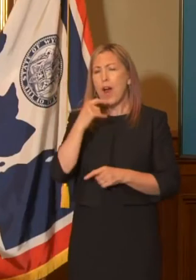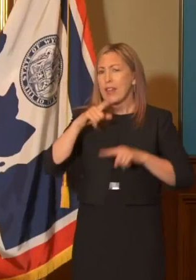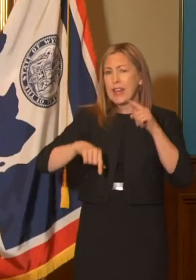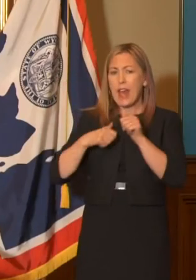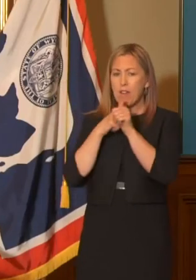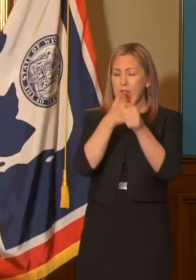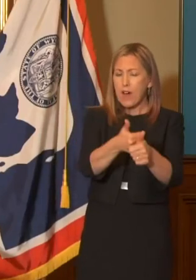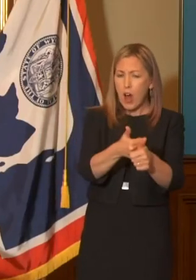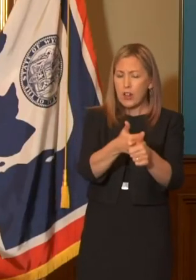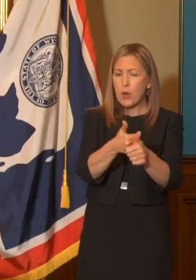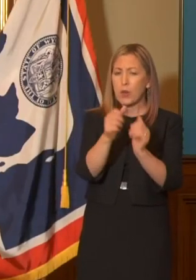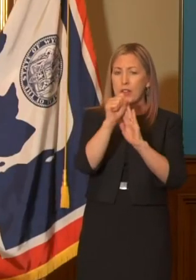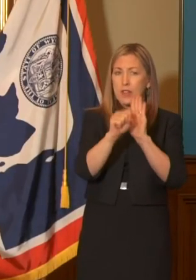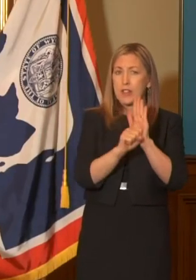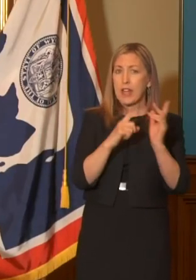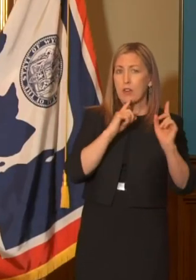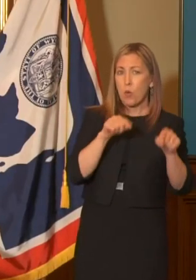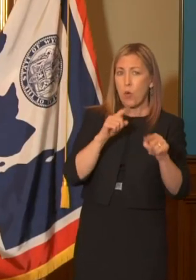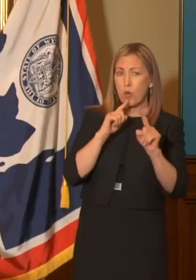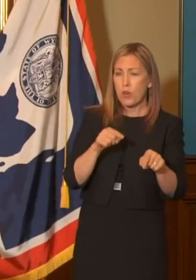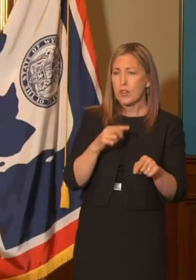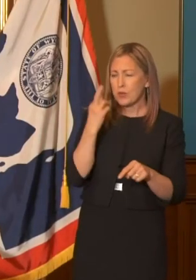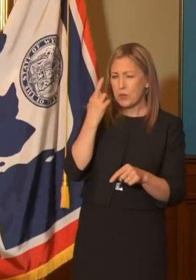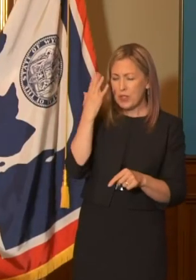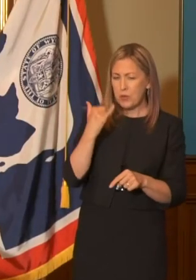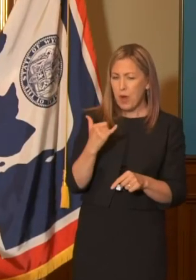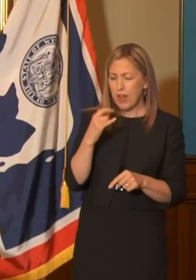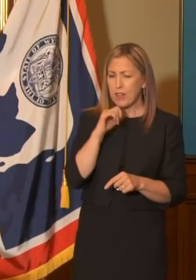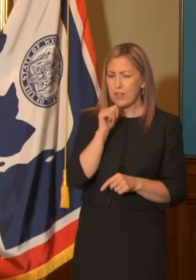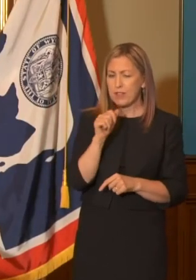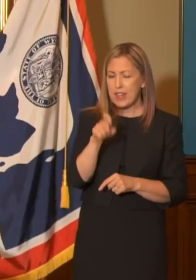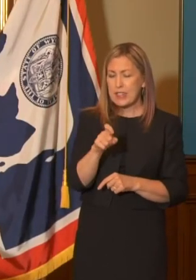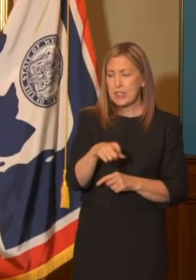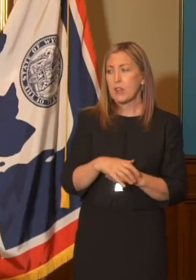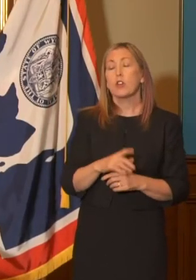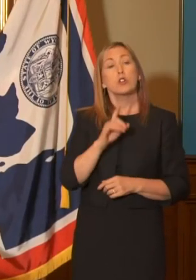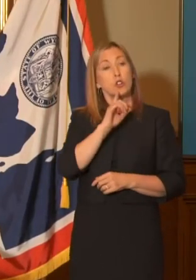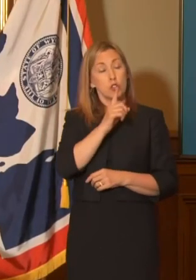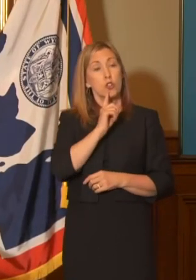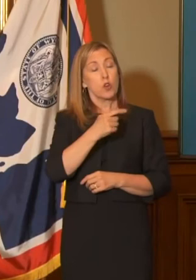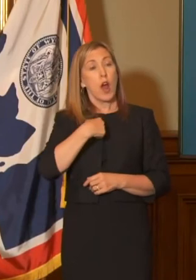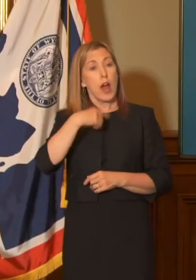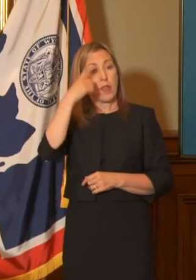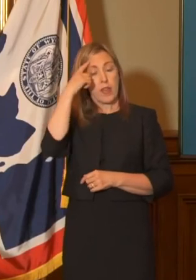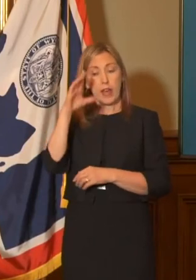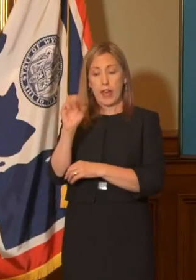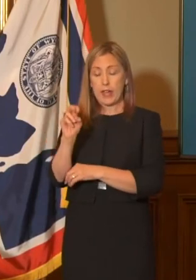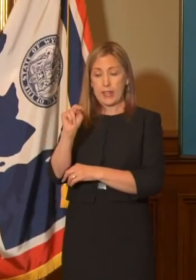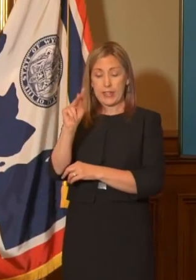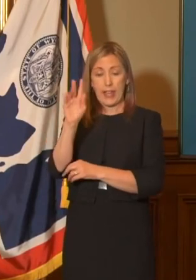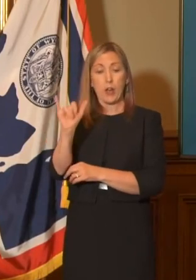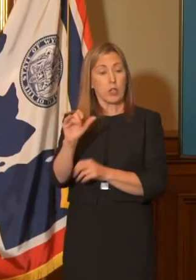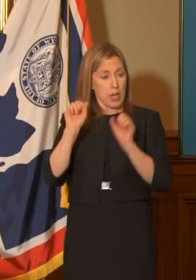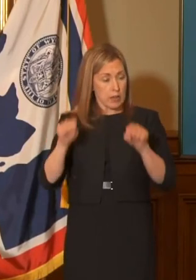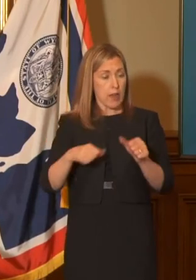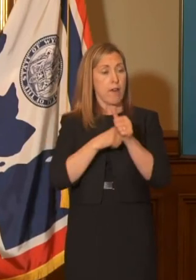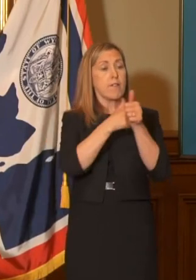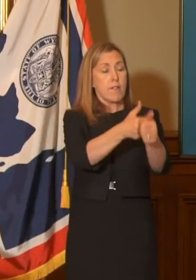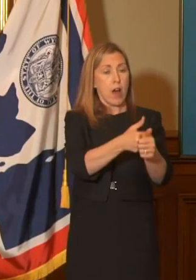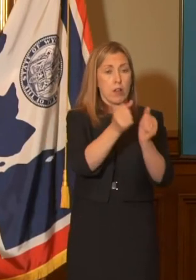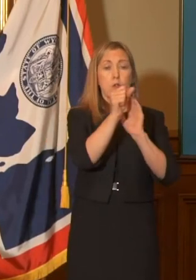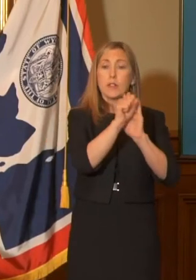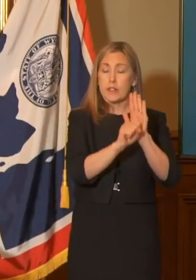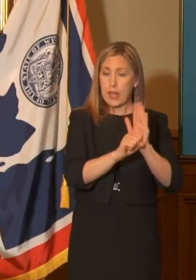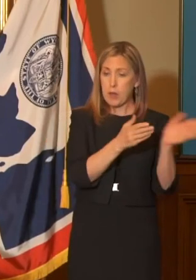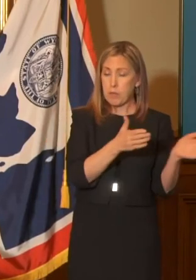about why those plans are necessary? Sure, and I do think counties can follow the state plan, but as